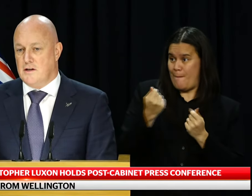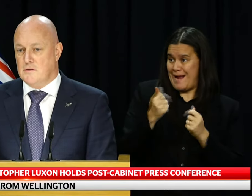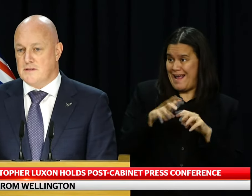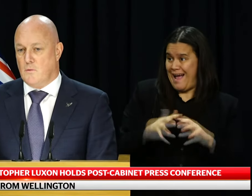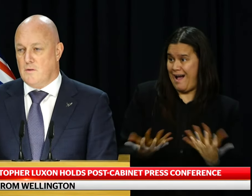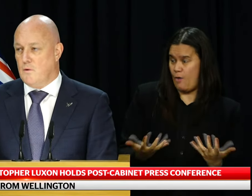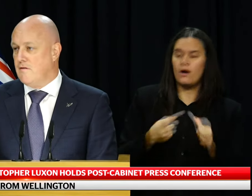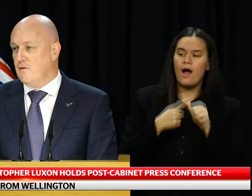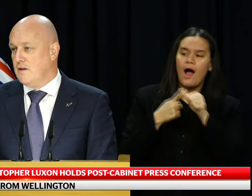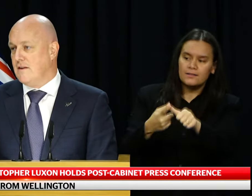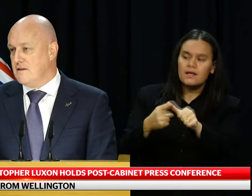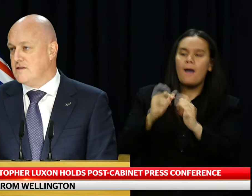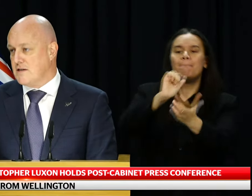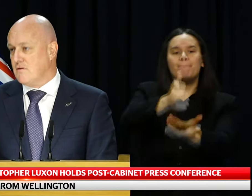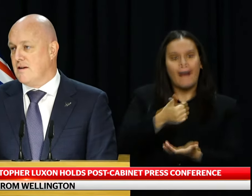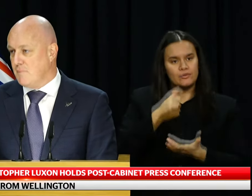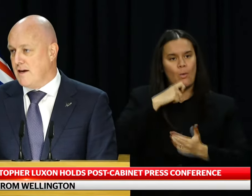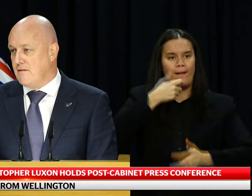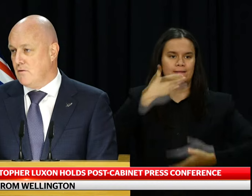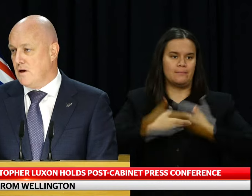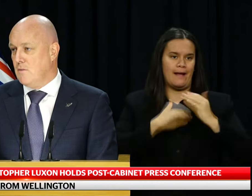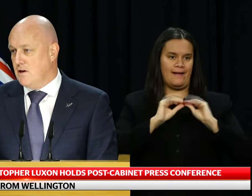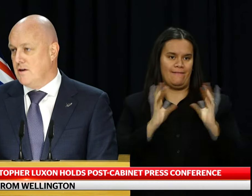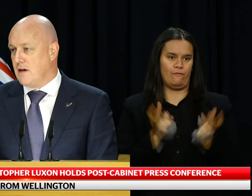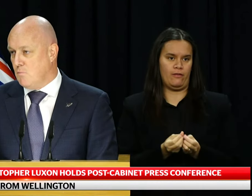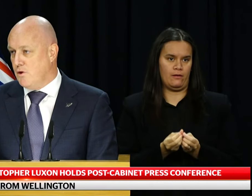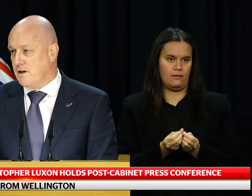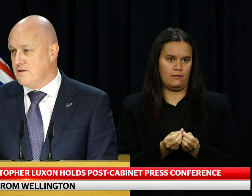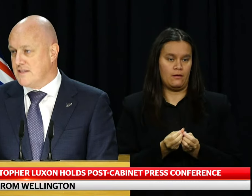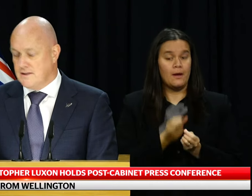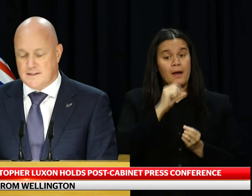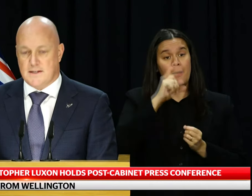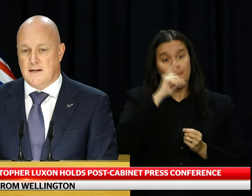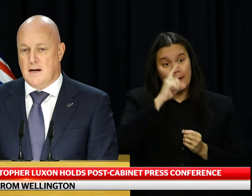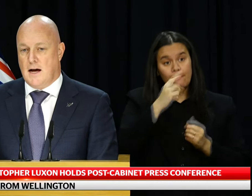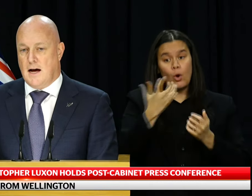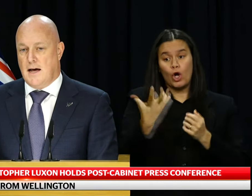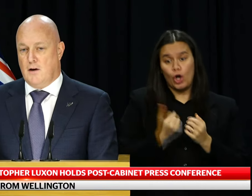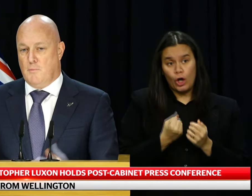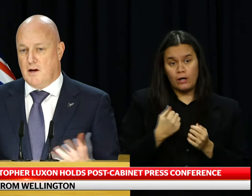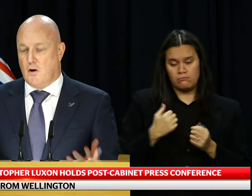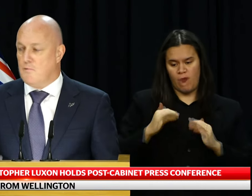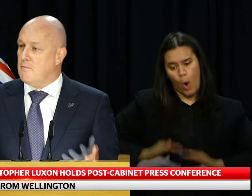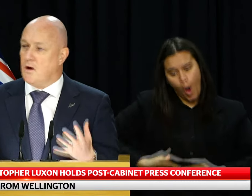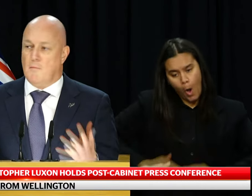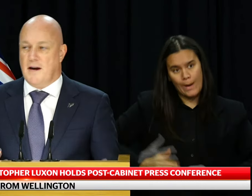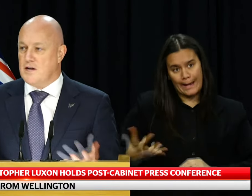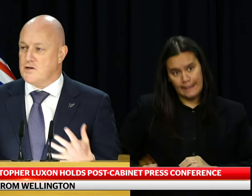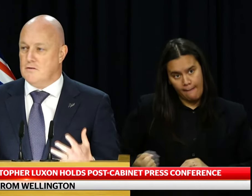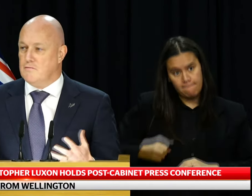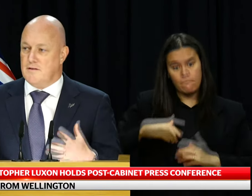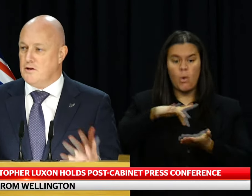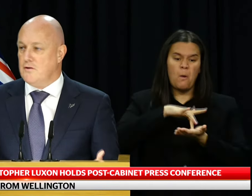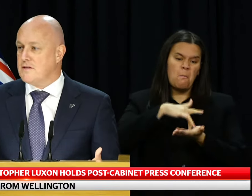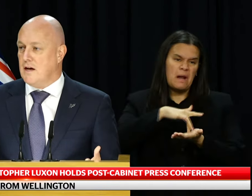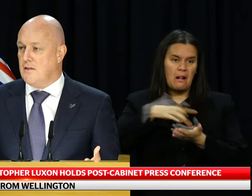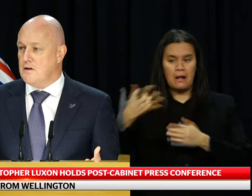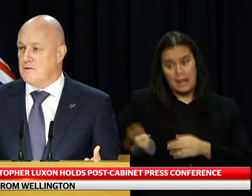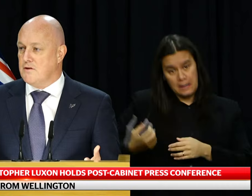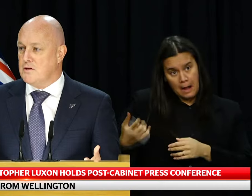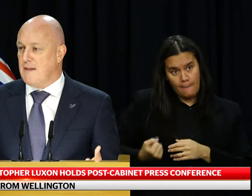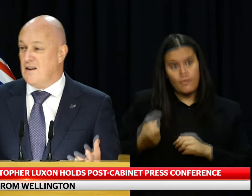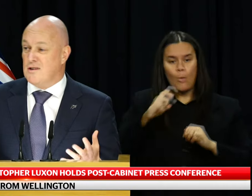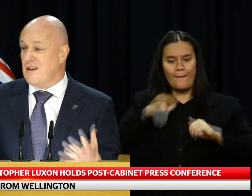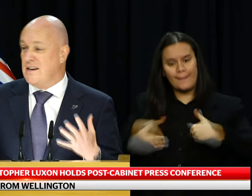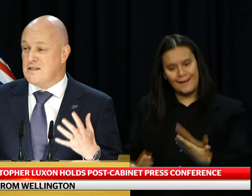I just say to you is that we will have a fully funded tax relief plan for low and middle-income working New Zealanders. It'll be a combination of revenues.